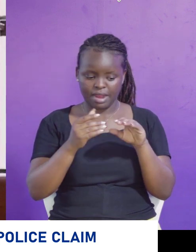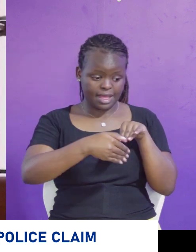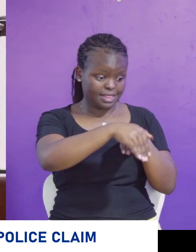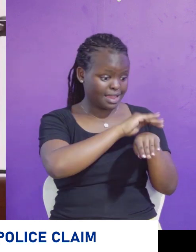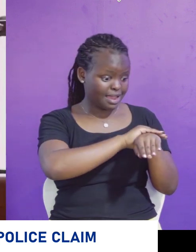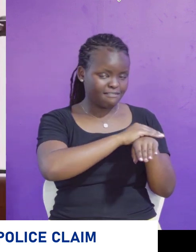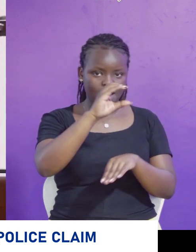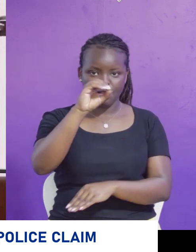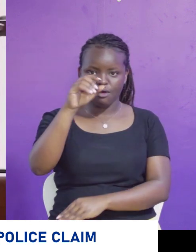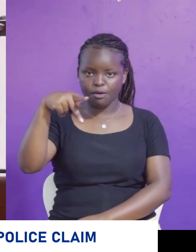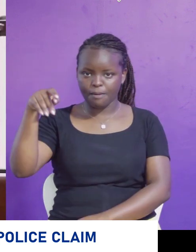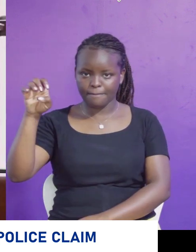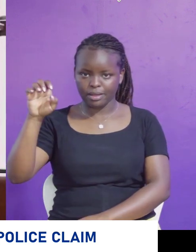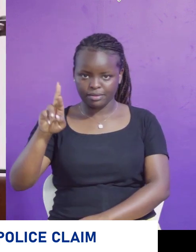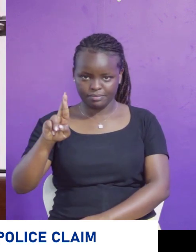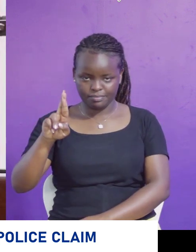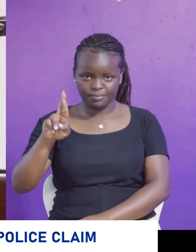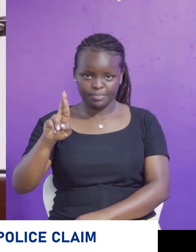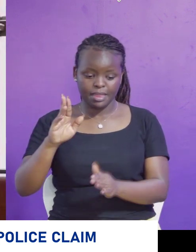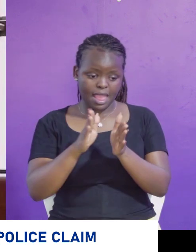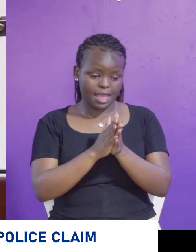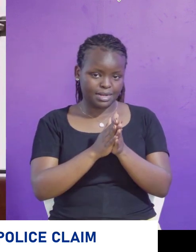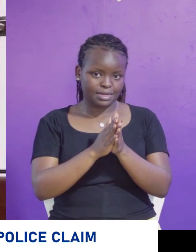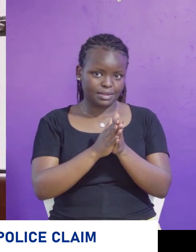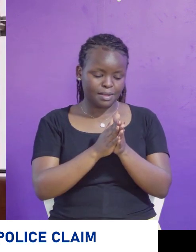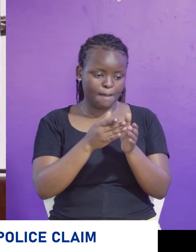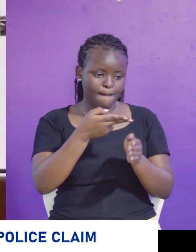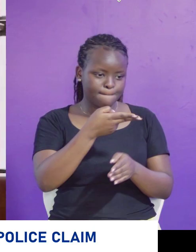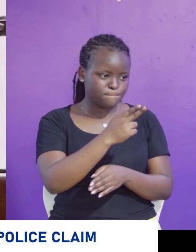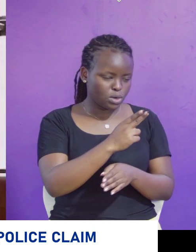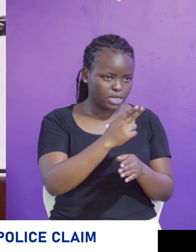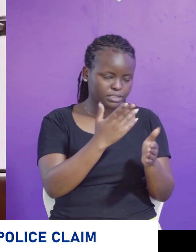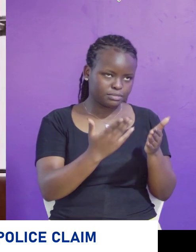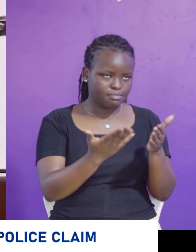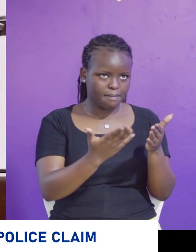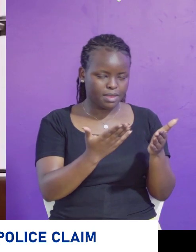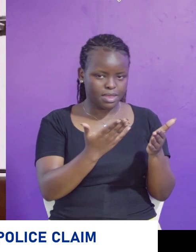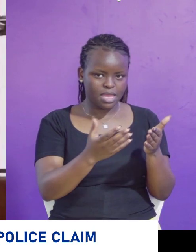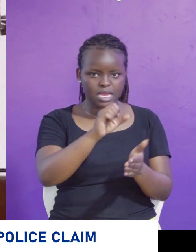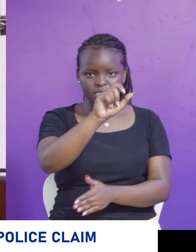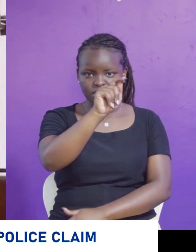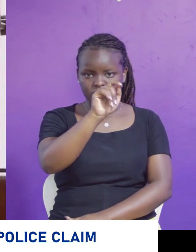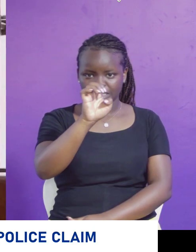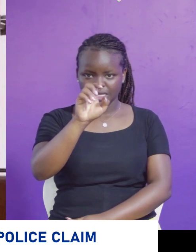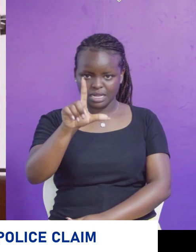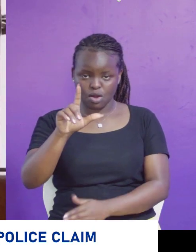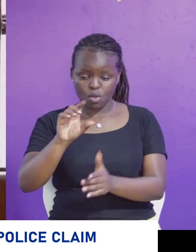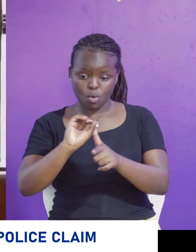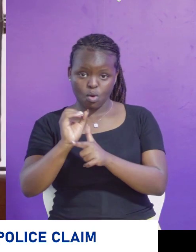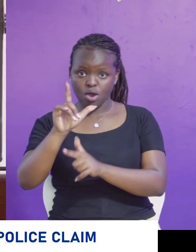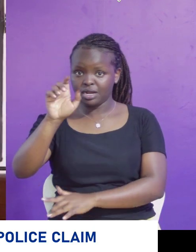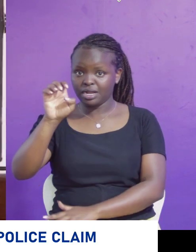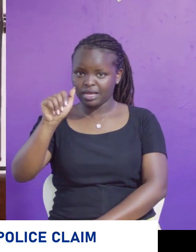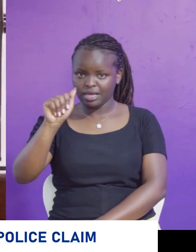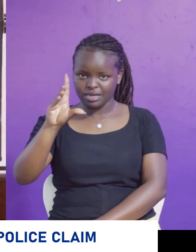copper. Yeah, and the bullet could either be steel or lead. So because